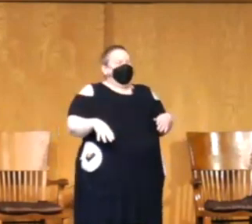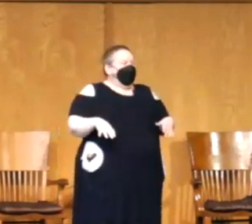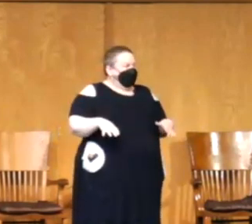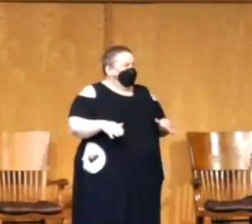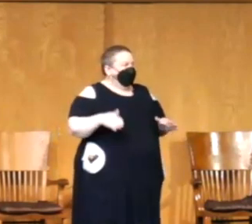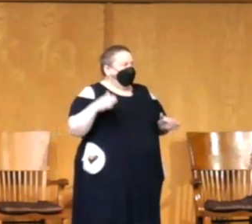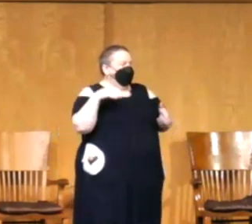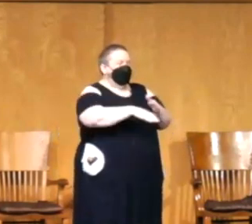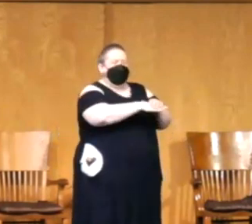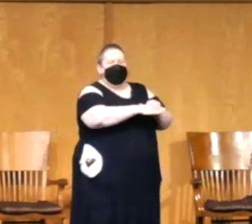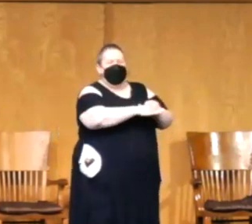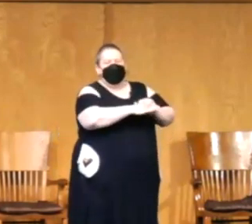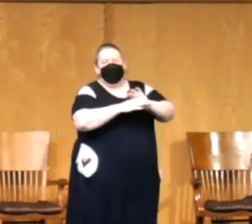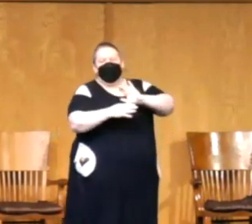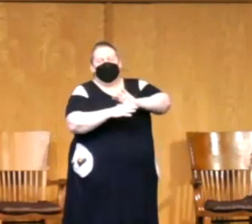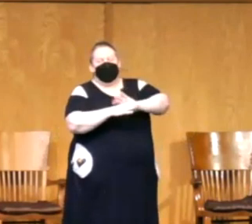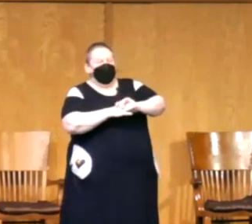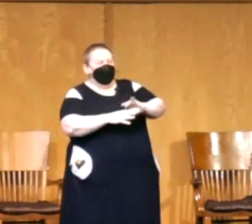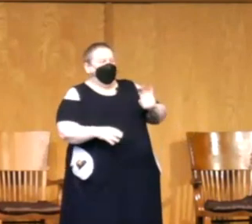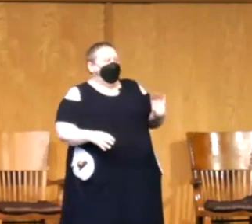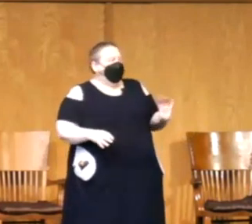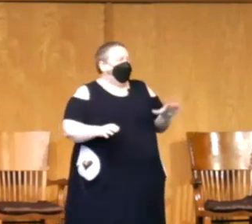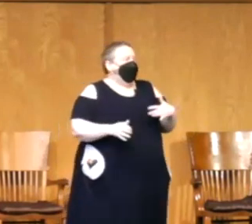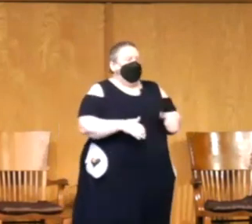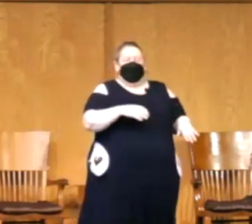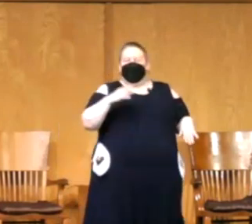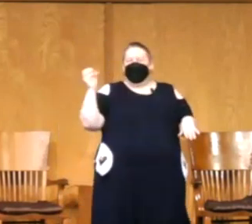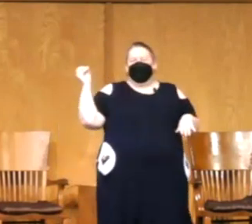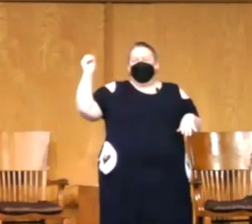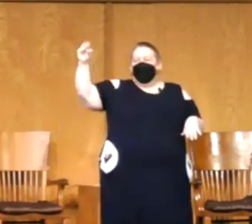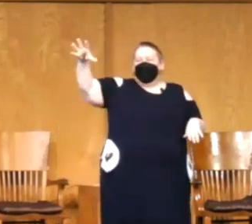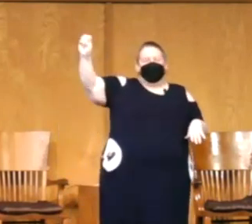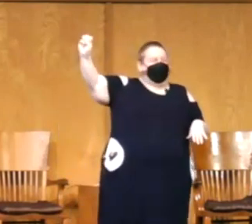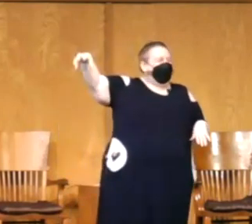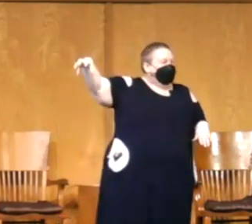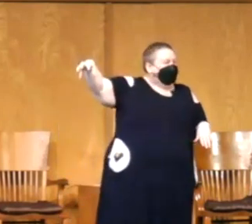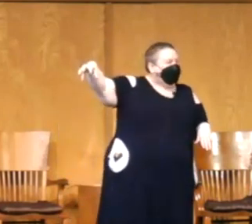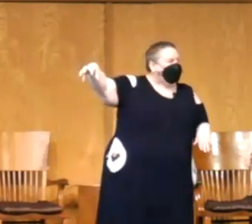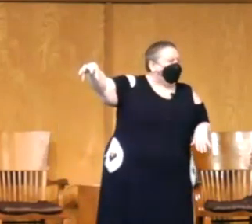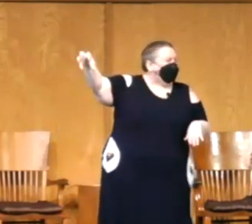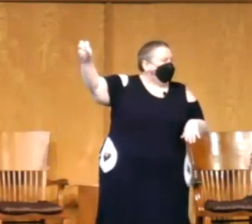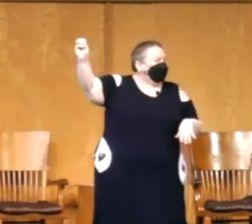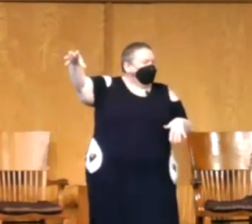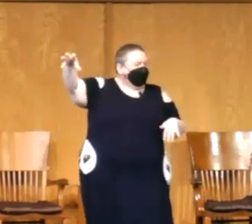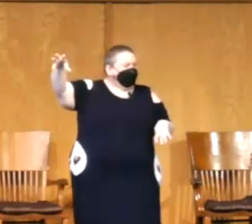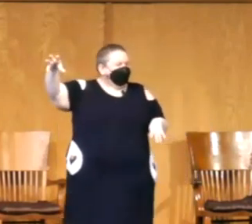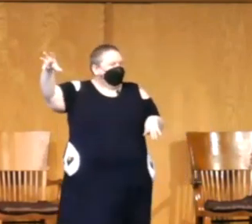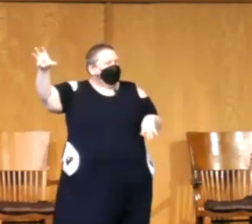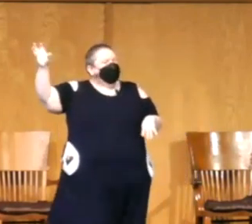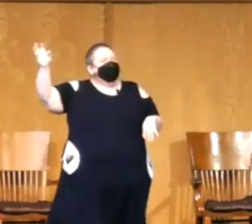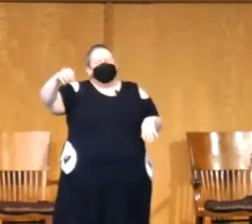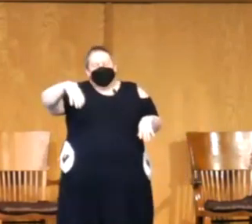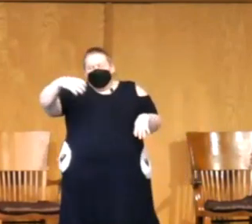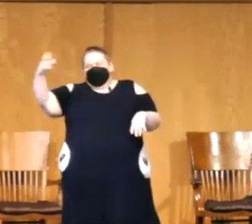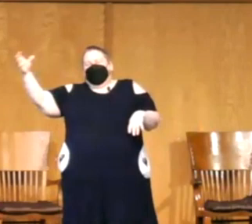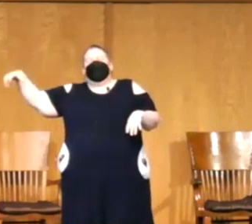Who's going to Taco Bell, rocking up to the drive-through window, just like dropping some pennies in the hand of